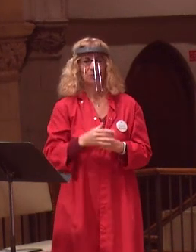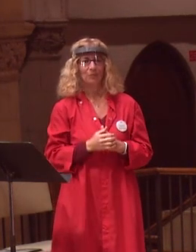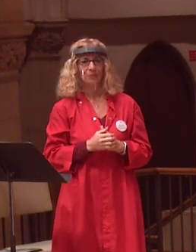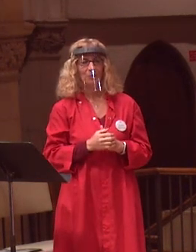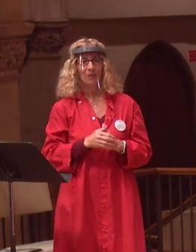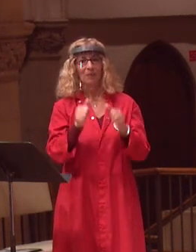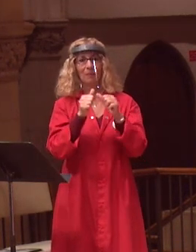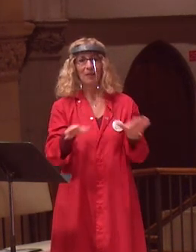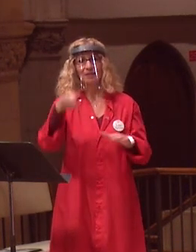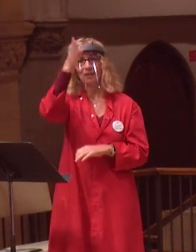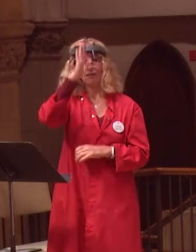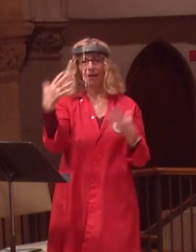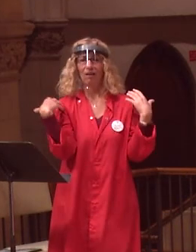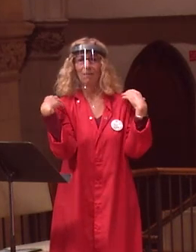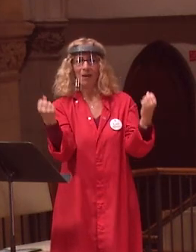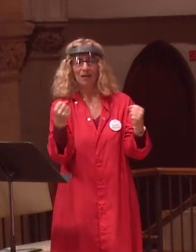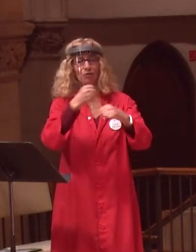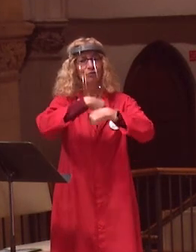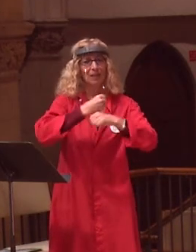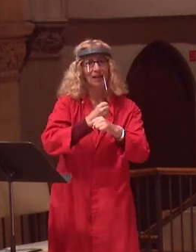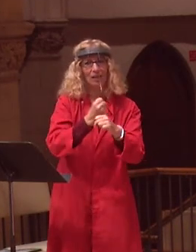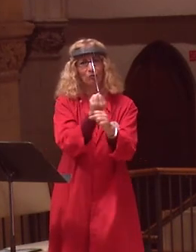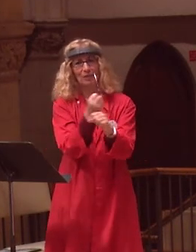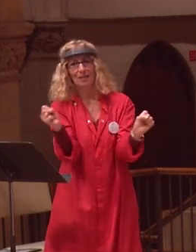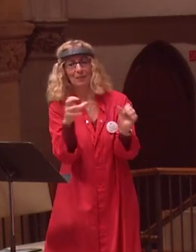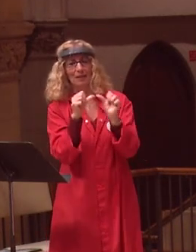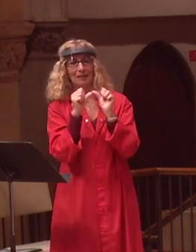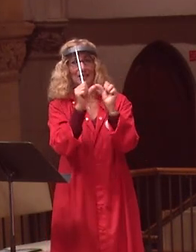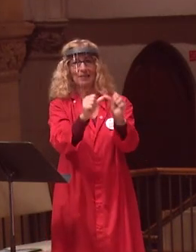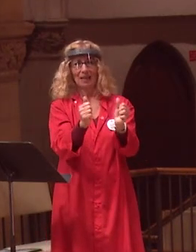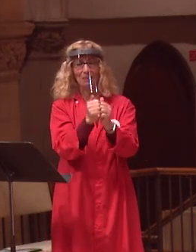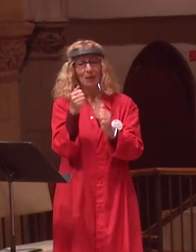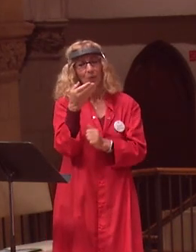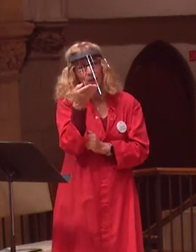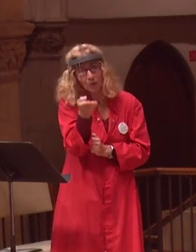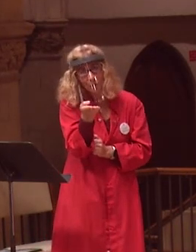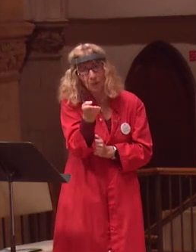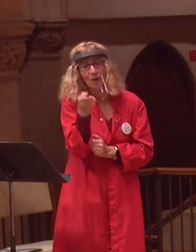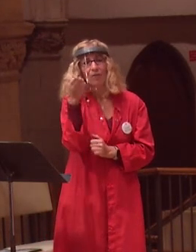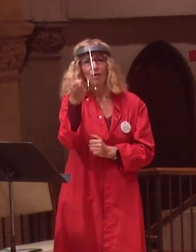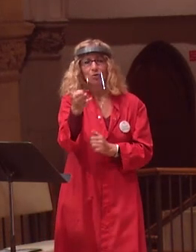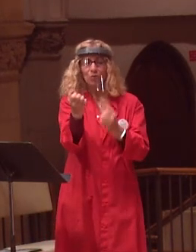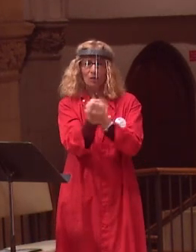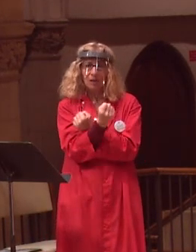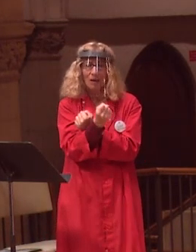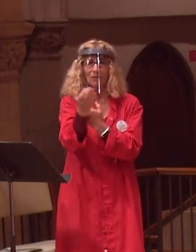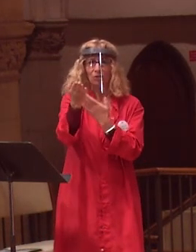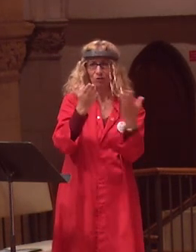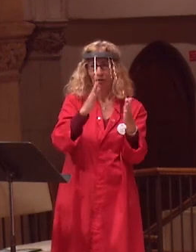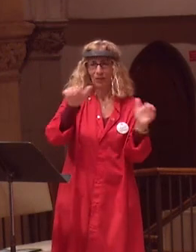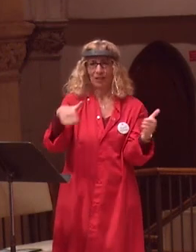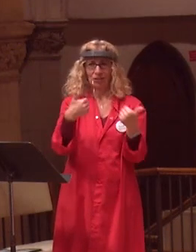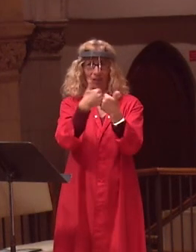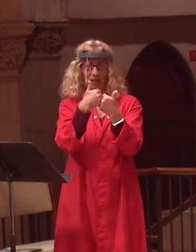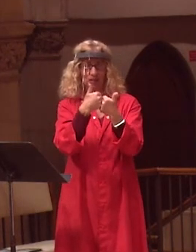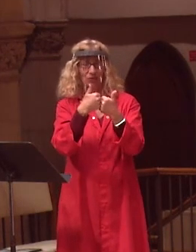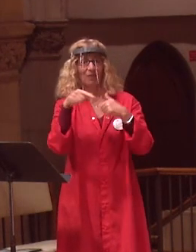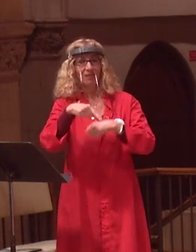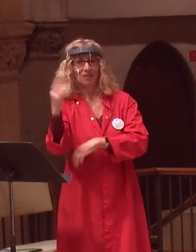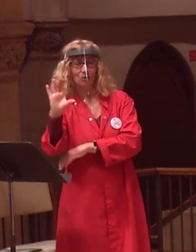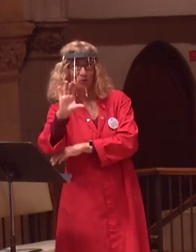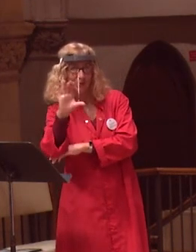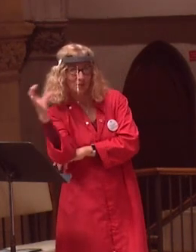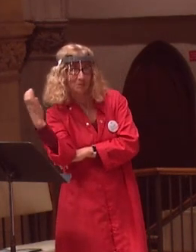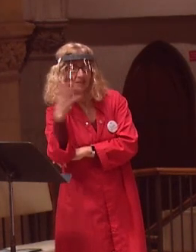And the blessing of God Almighty, creating, redeeming, and sustaining, be with you, those you love, serve, and challenge this